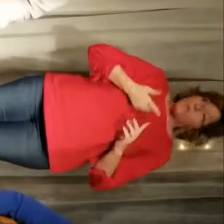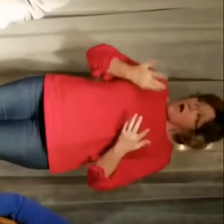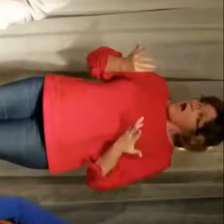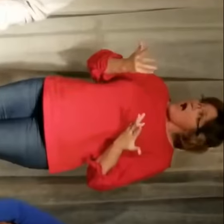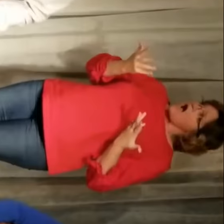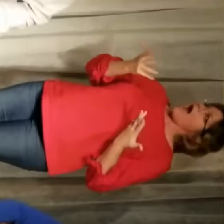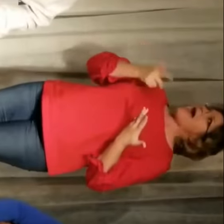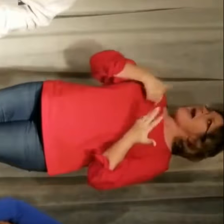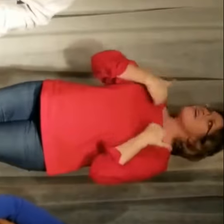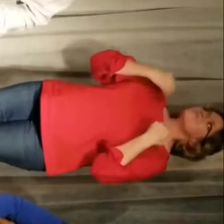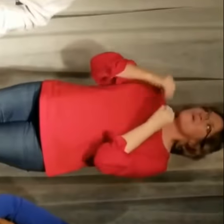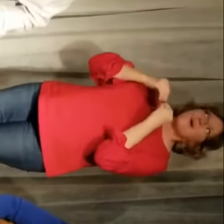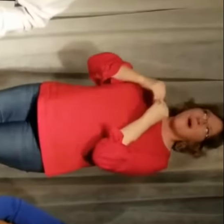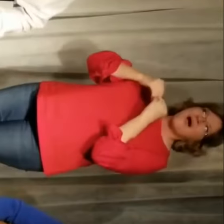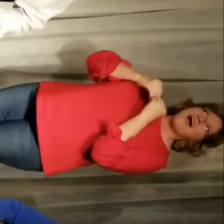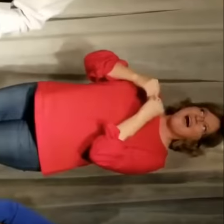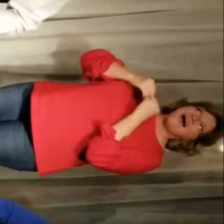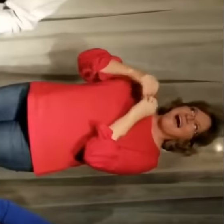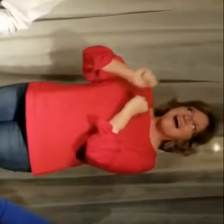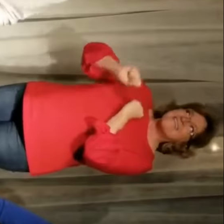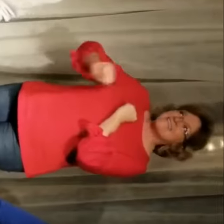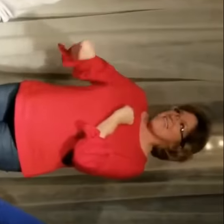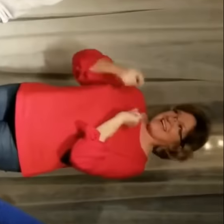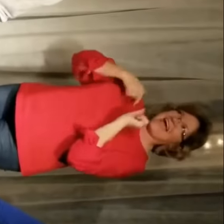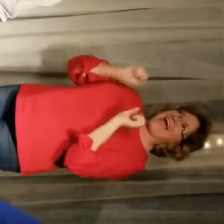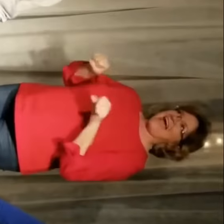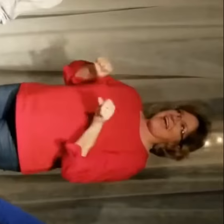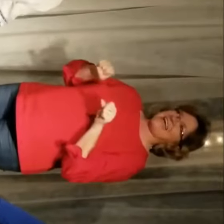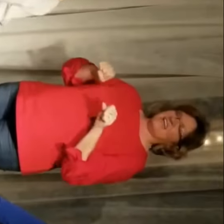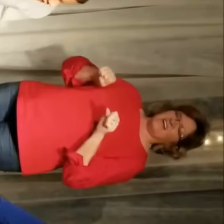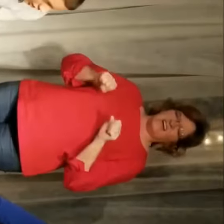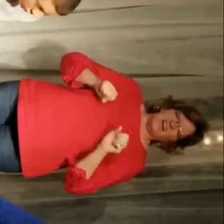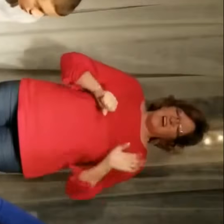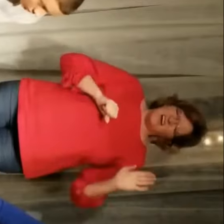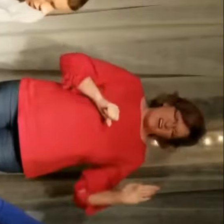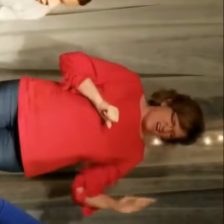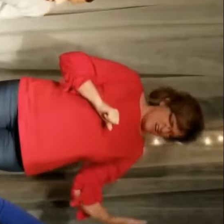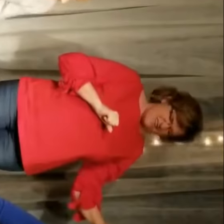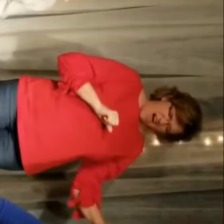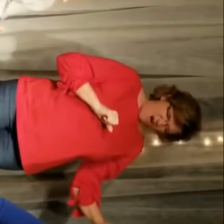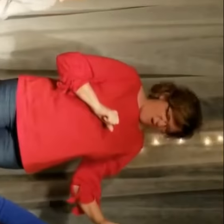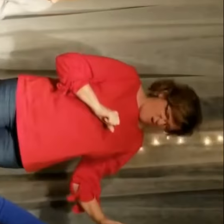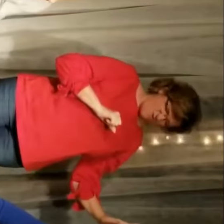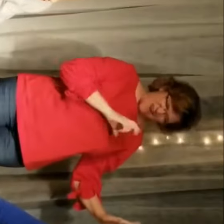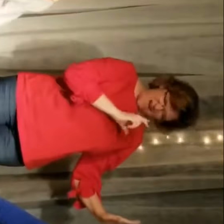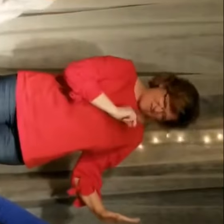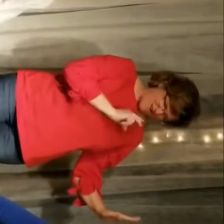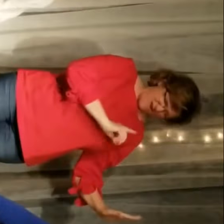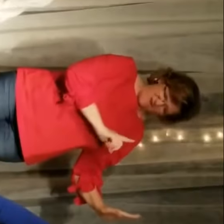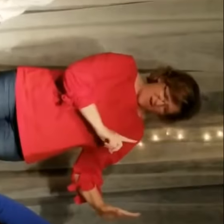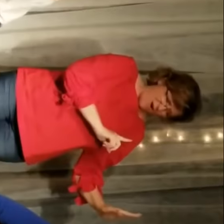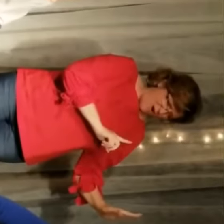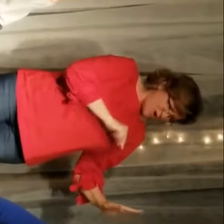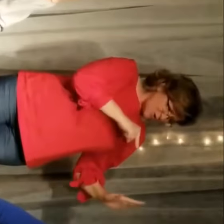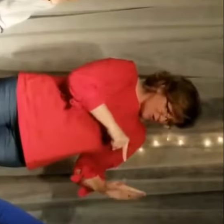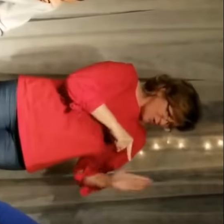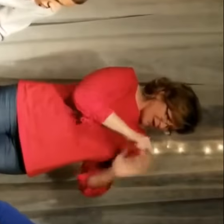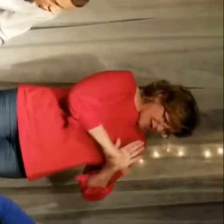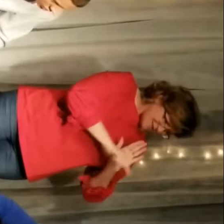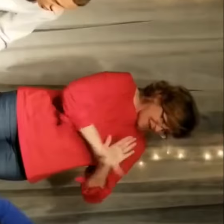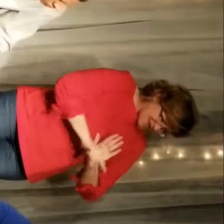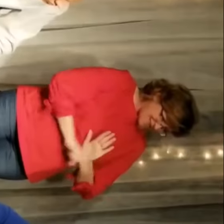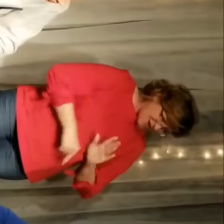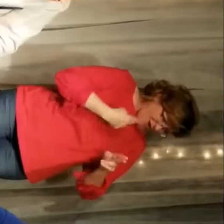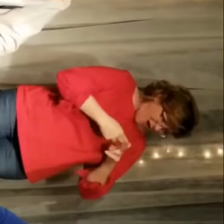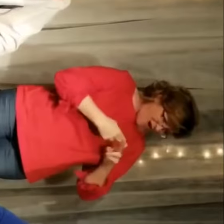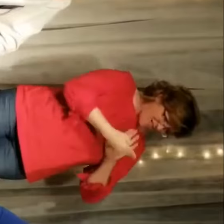good part. I rhymed oversight with overbite. You're killing me. You're gonna catalog the woman's fault and call it a love